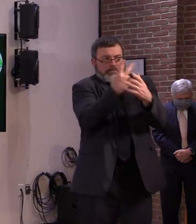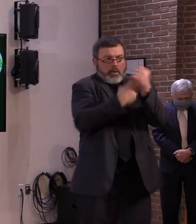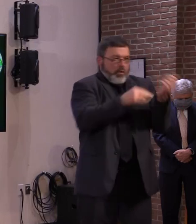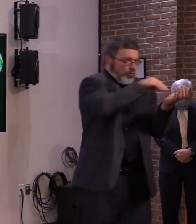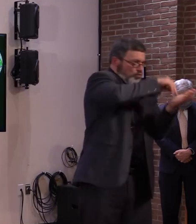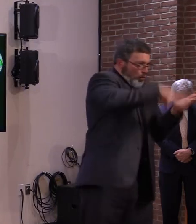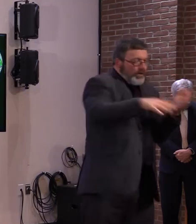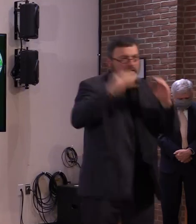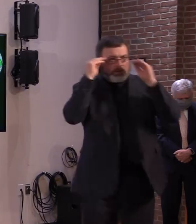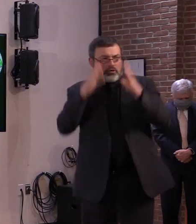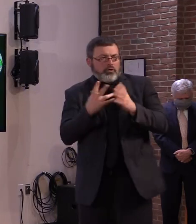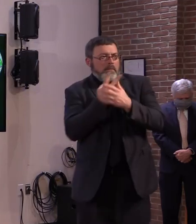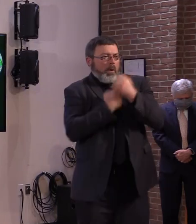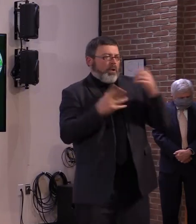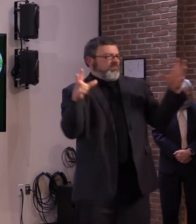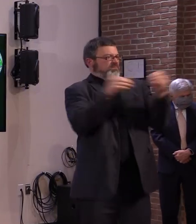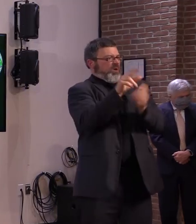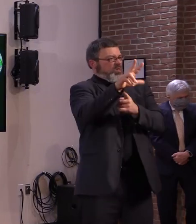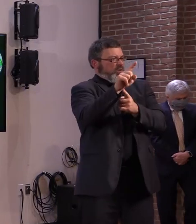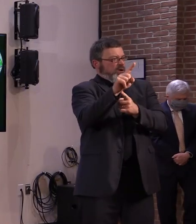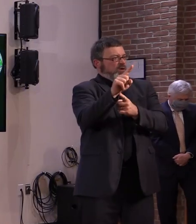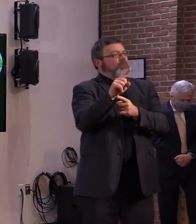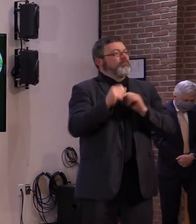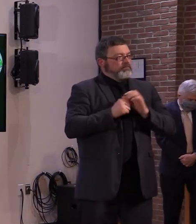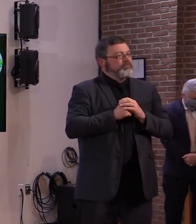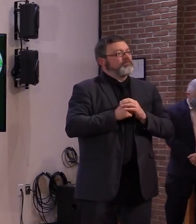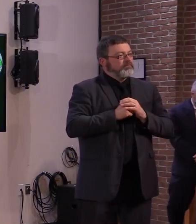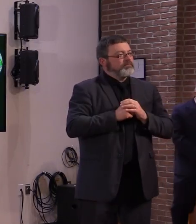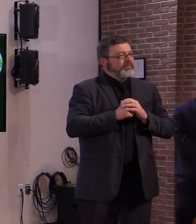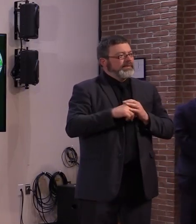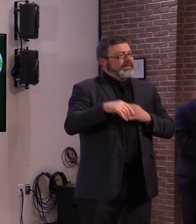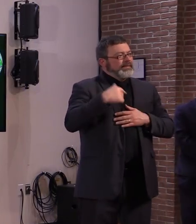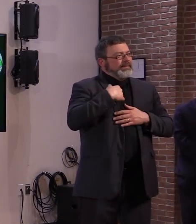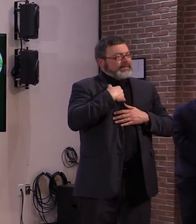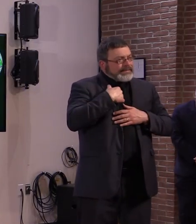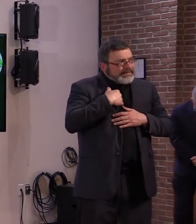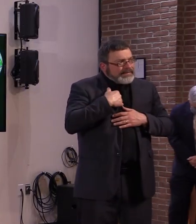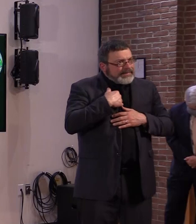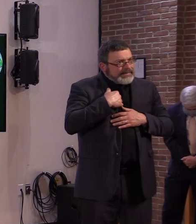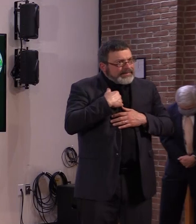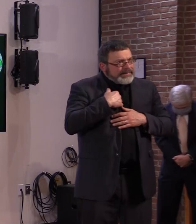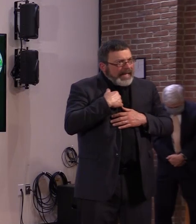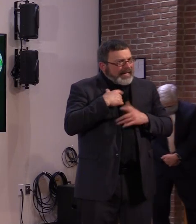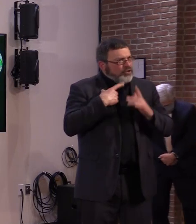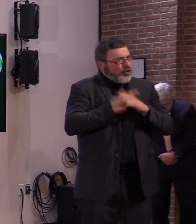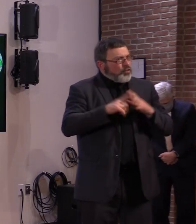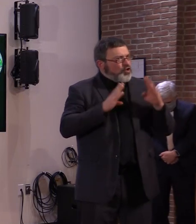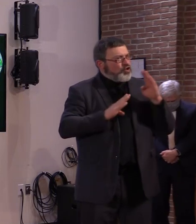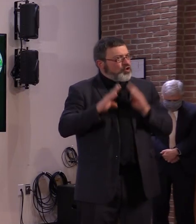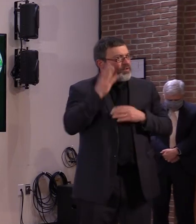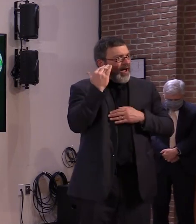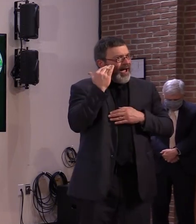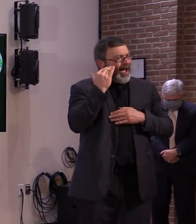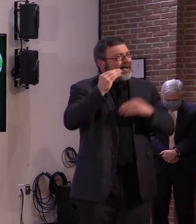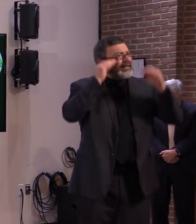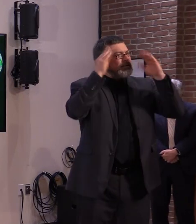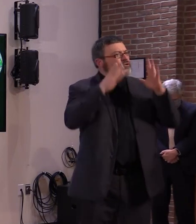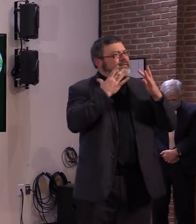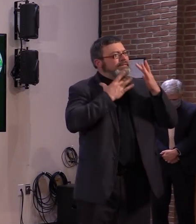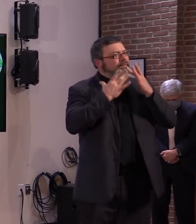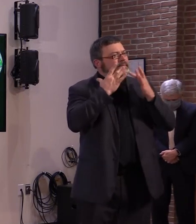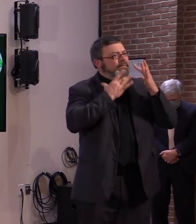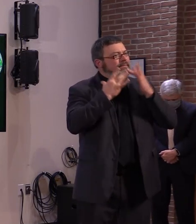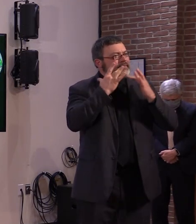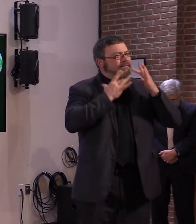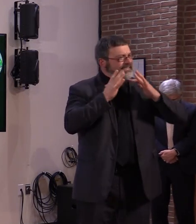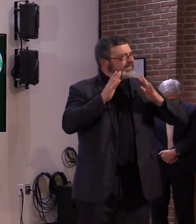affected by the availability of staff, which have caused some schools to shift back and forth between in-person instruction and remote learning. This